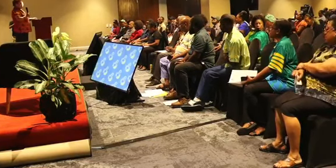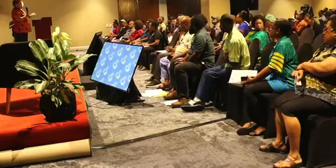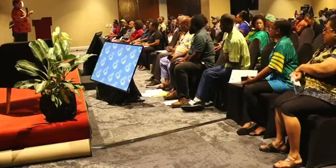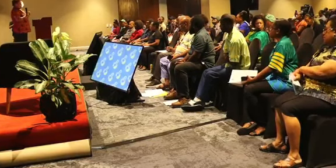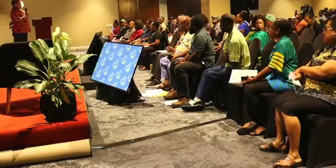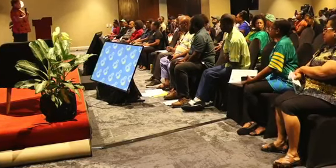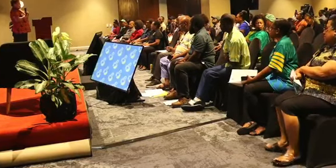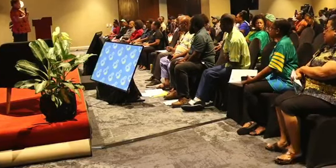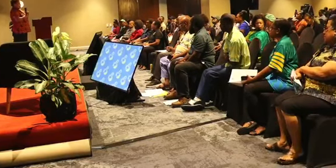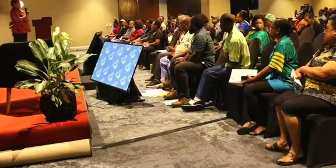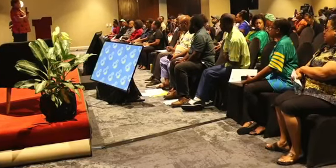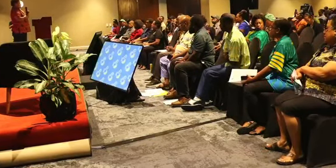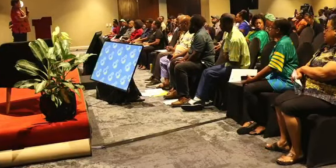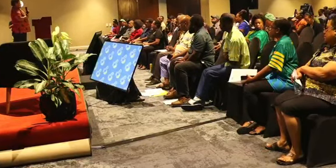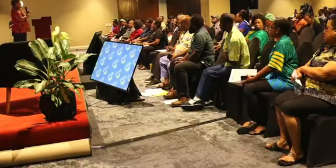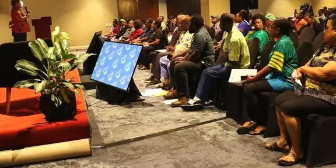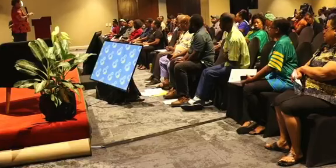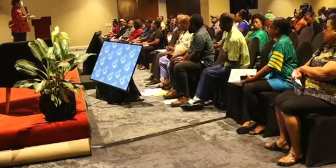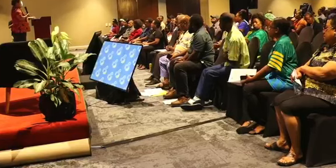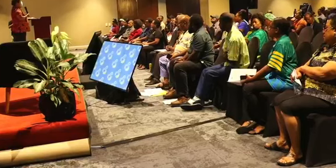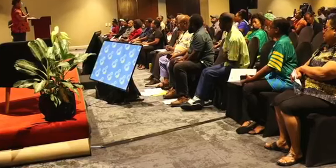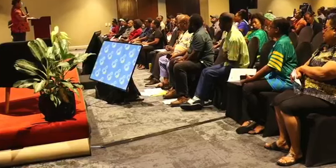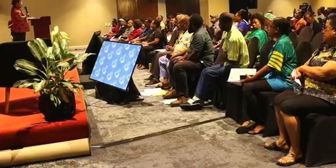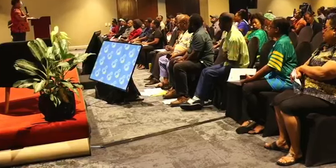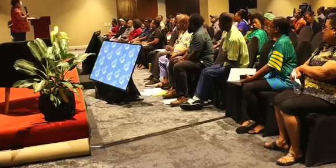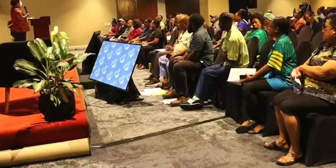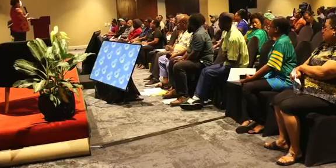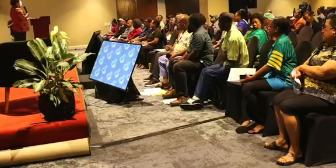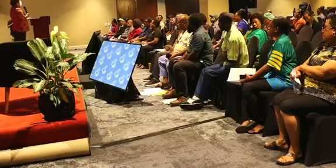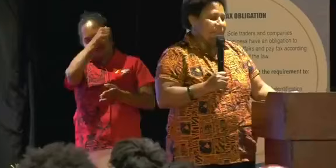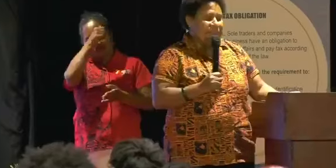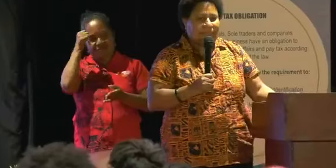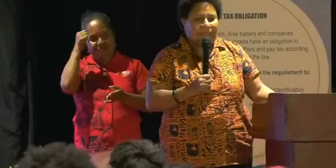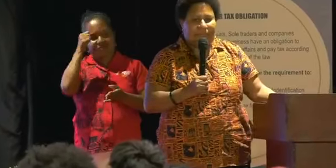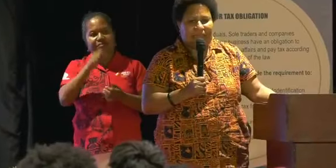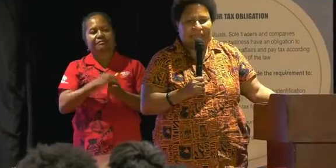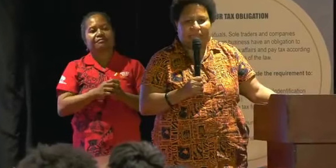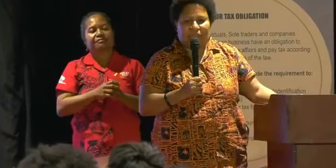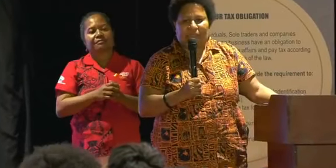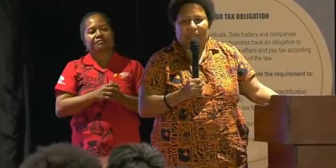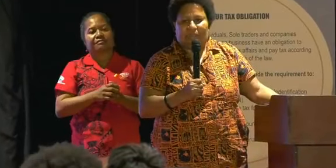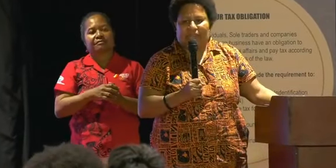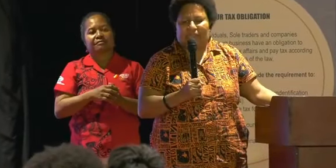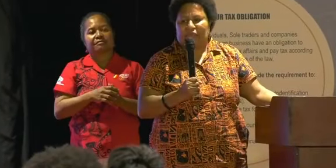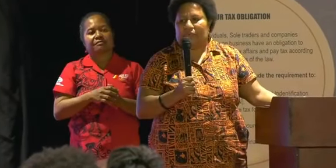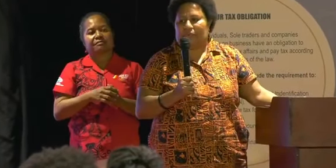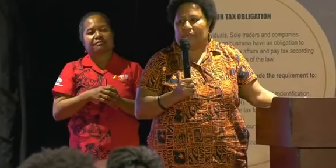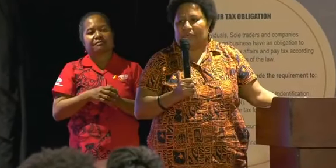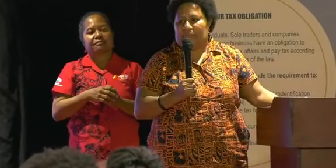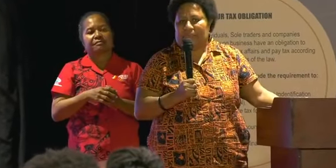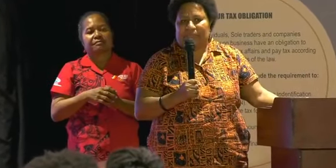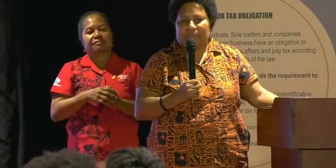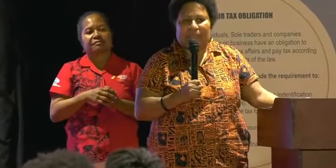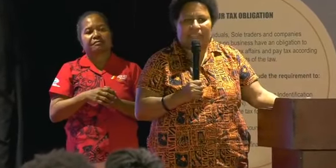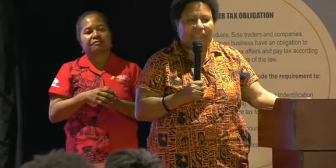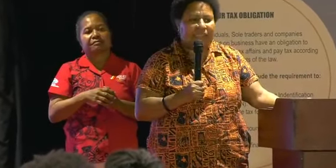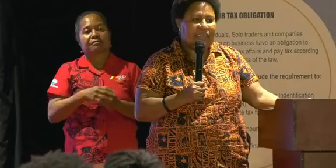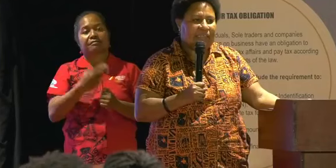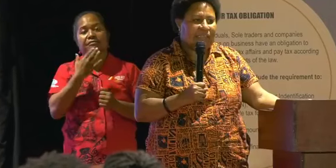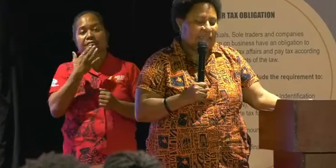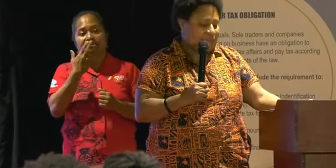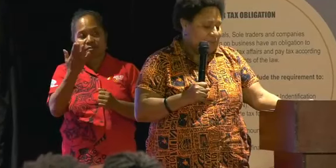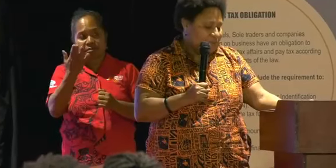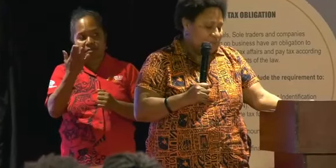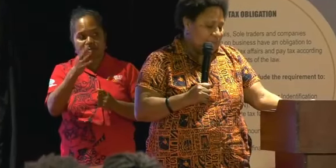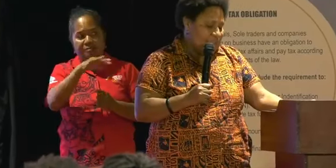their knowledge and their experiences with you. I'd like to thank you for your participation